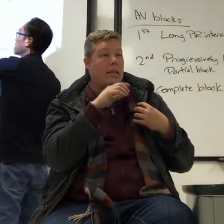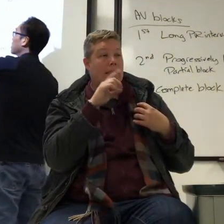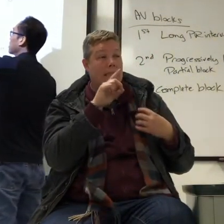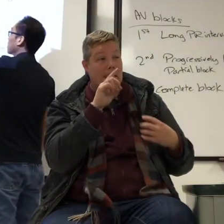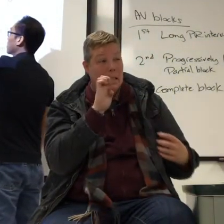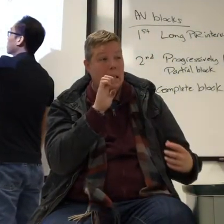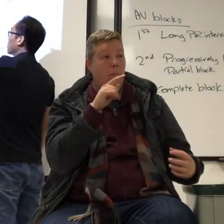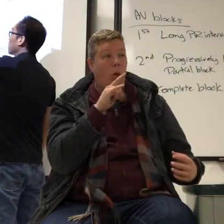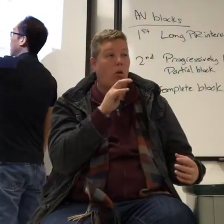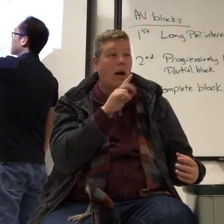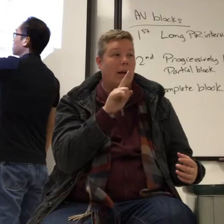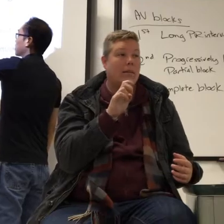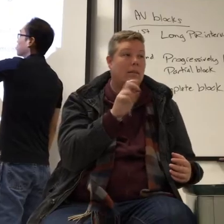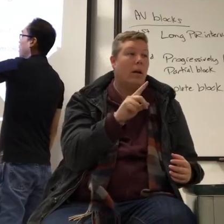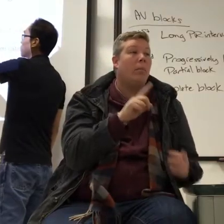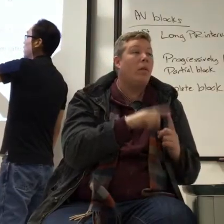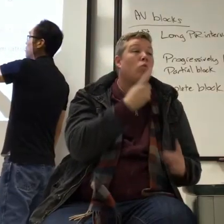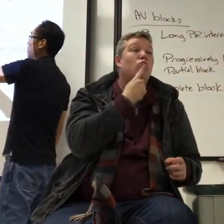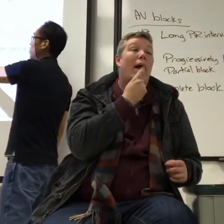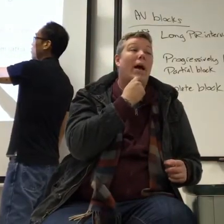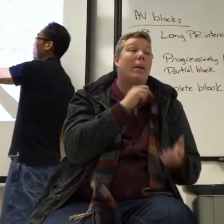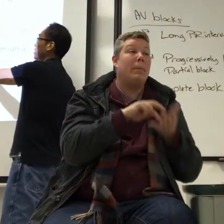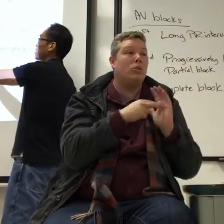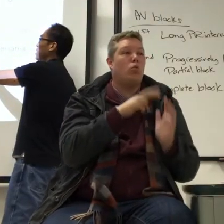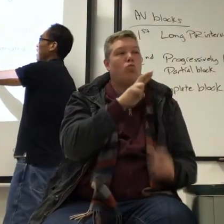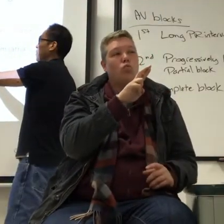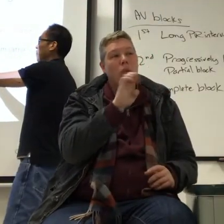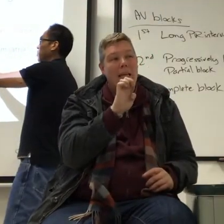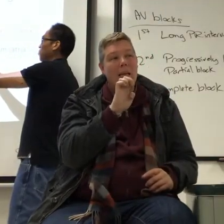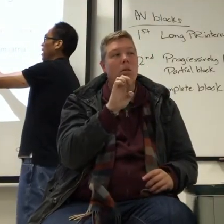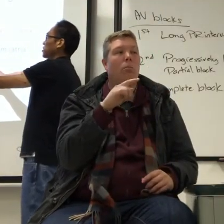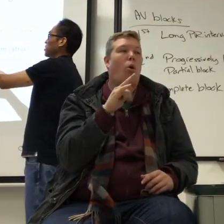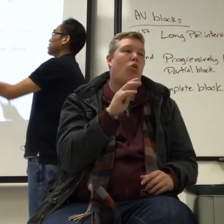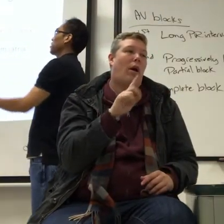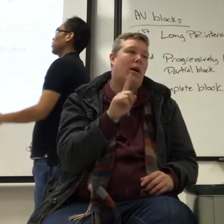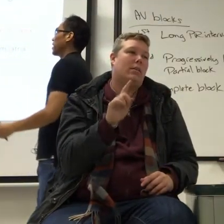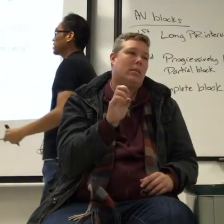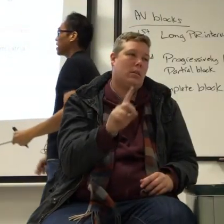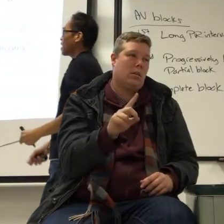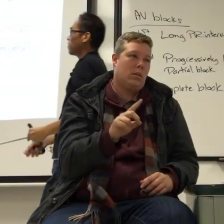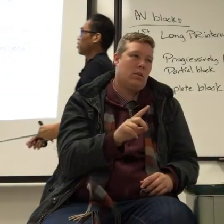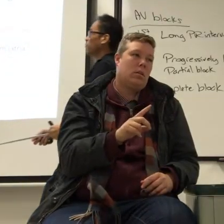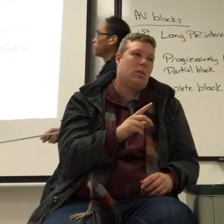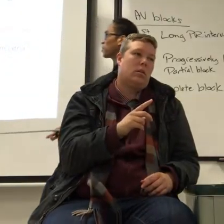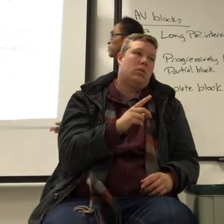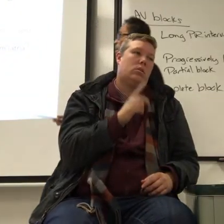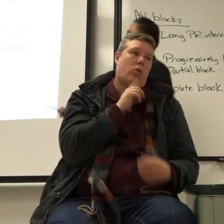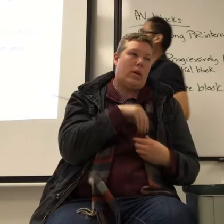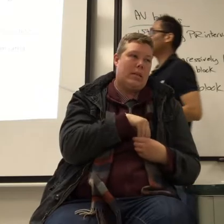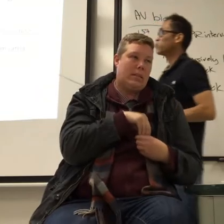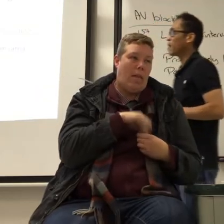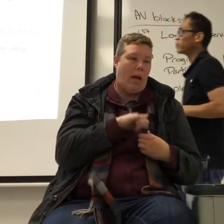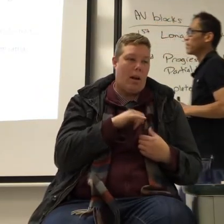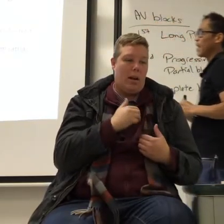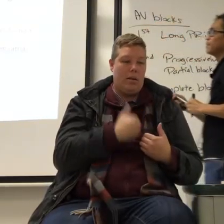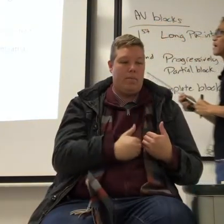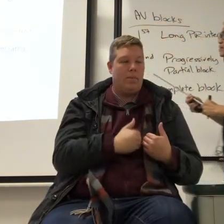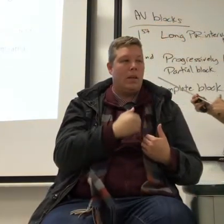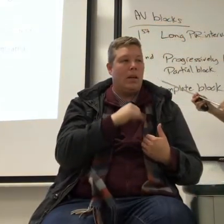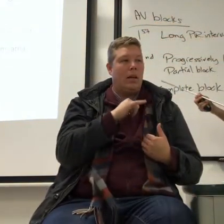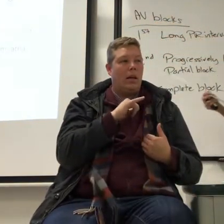repolarized. As the signal travels down the bundle of His, and the bundle branches, you're inside the interventricular septum and you travel